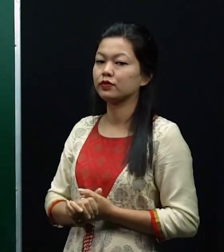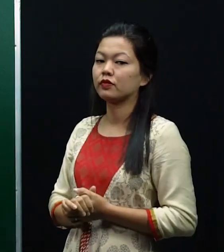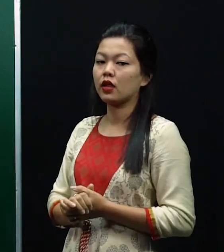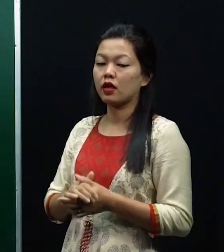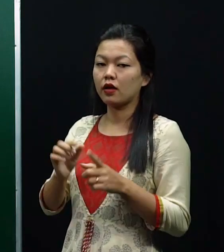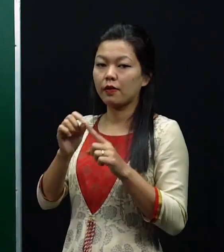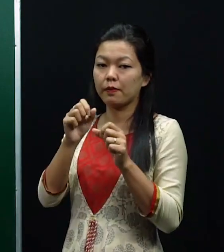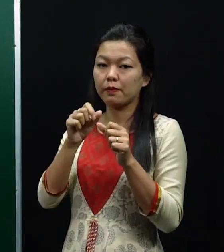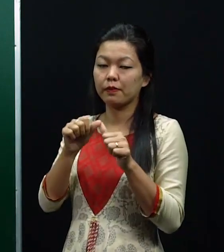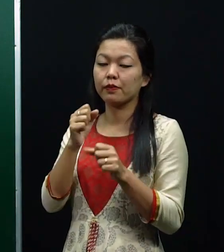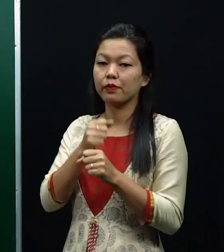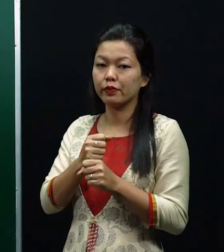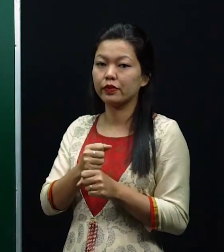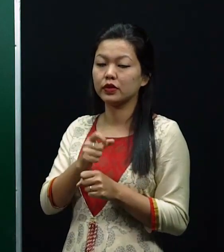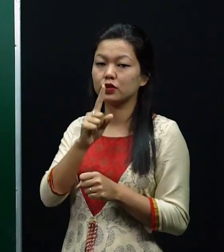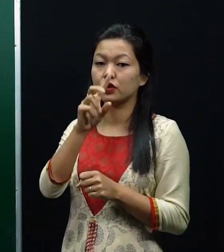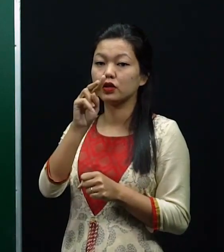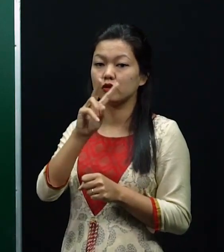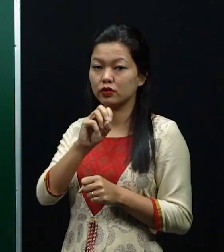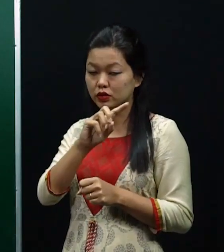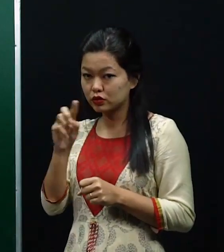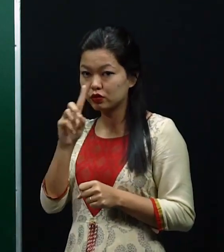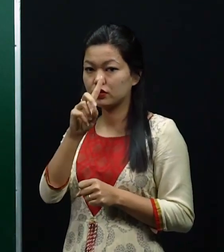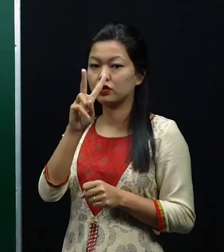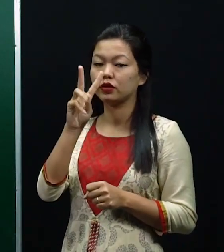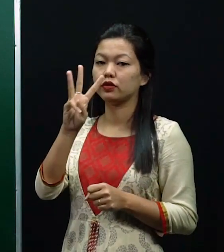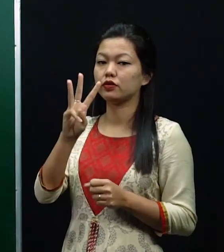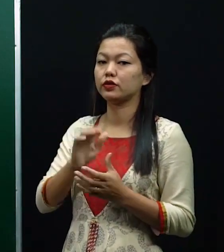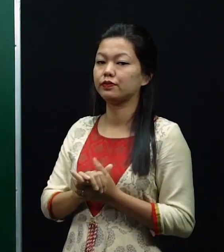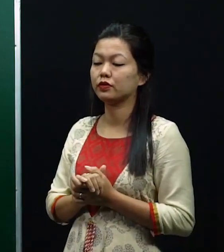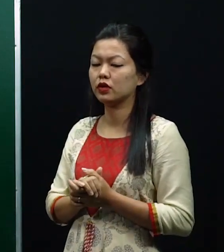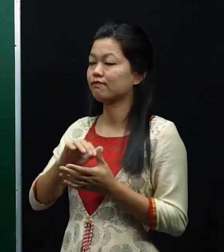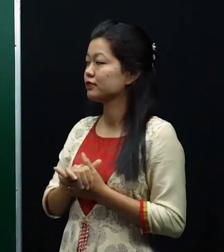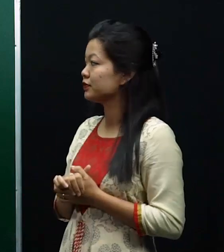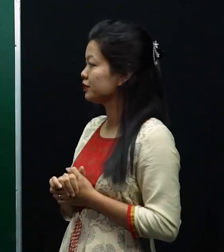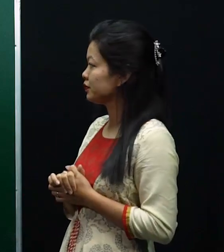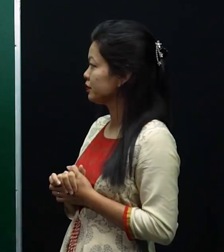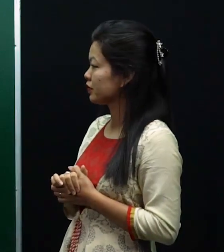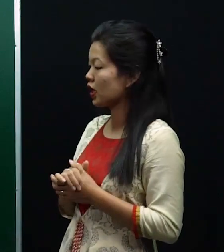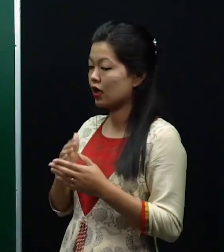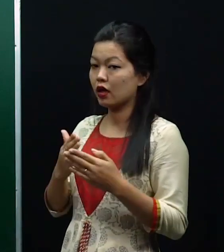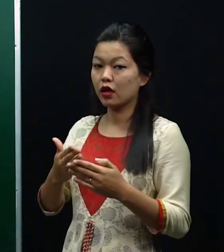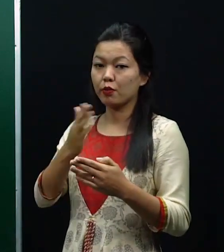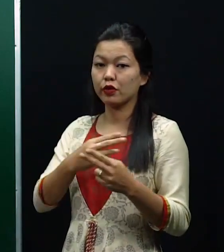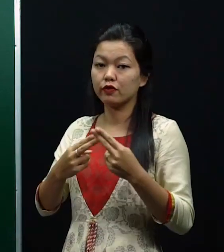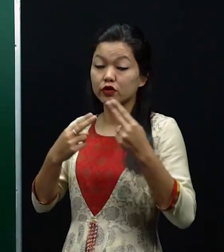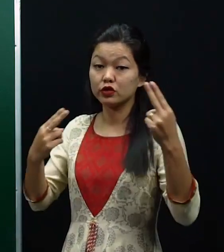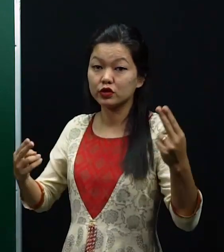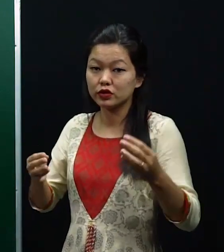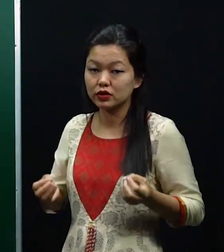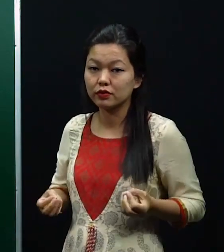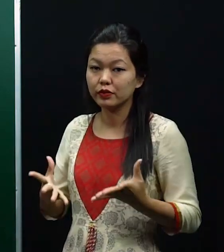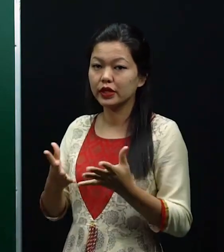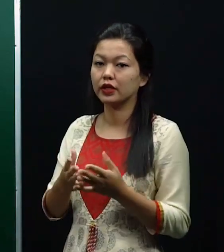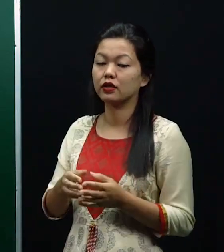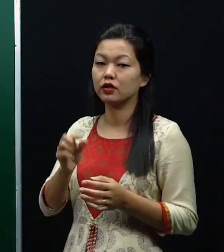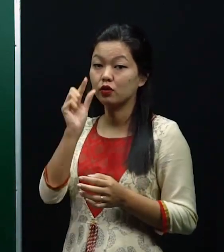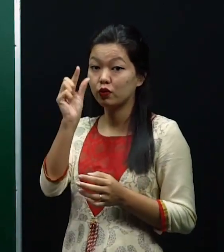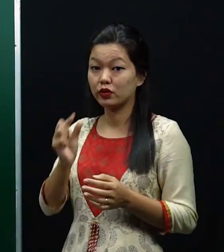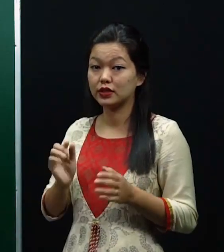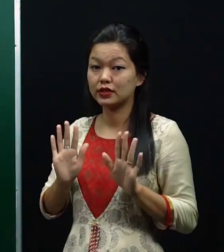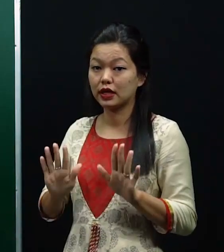till 123. Why I said 123 is because I'm going to teach only till that much today. We have more pages